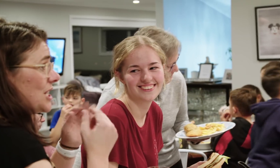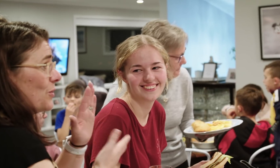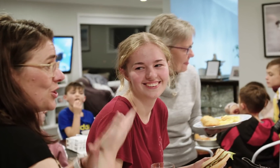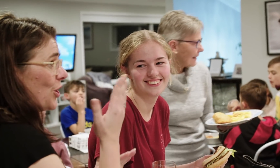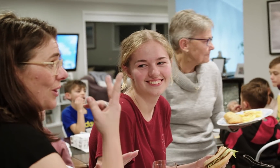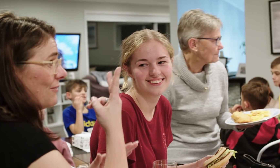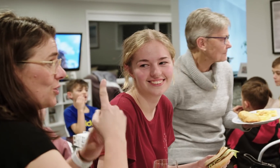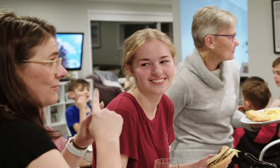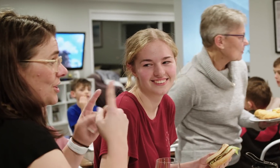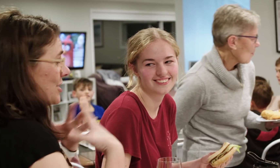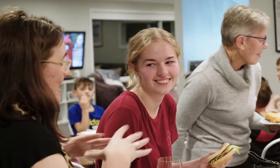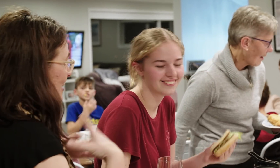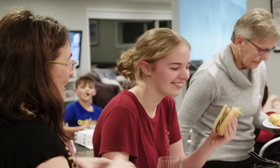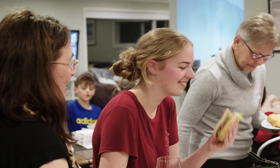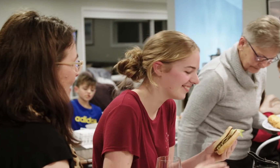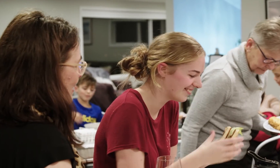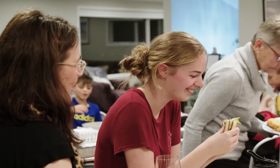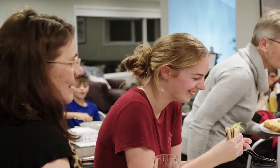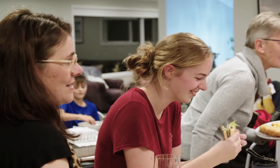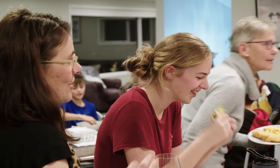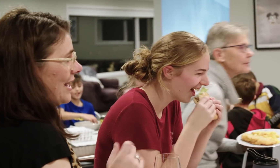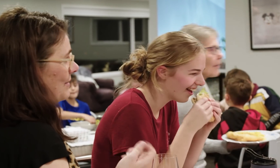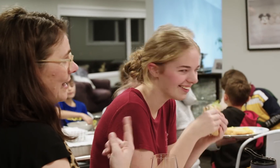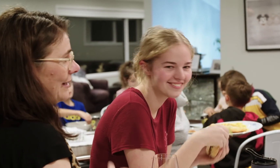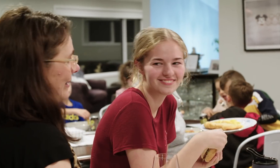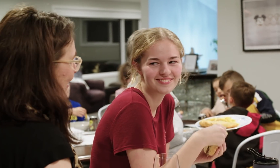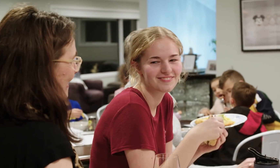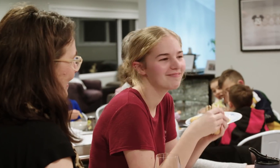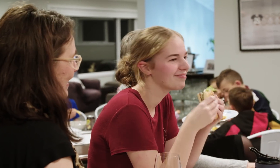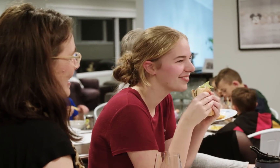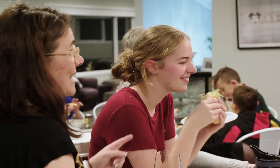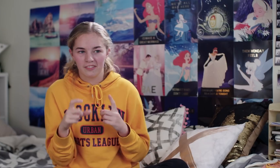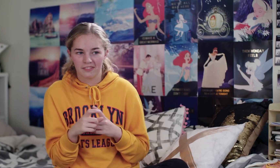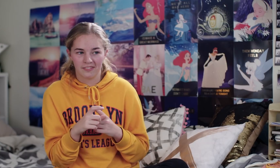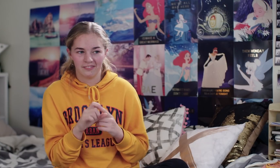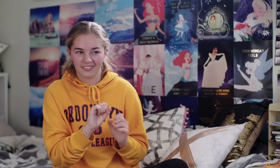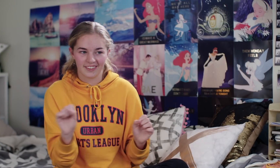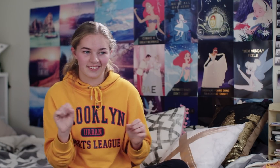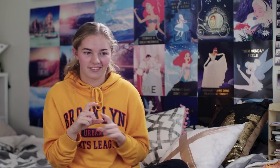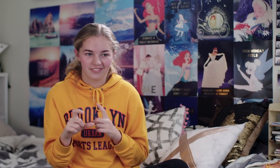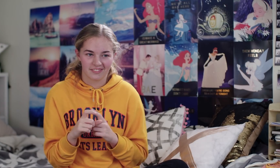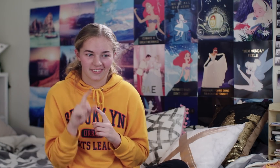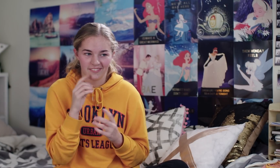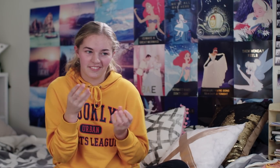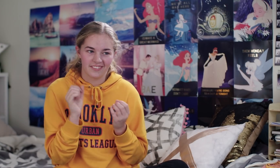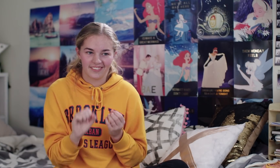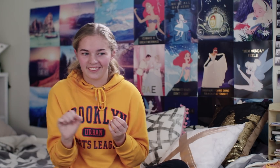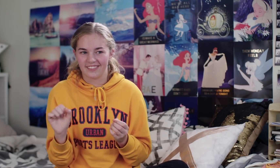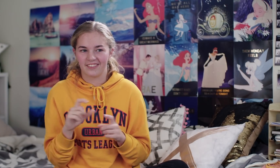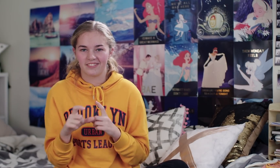people. For Zoe to experience that in and of itself will be phenomenal. I know I'll learn a lot,